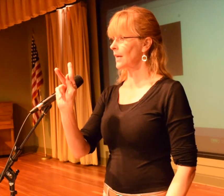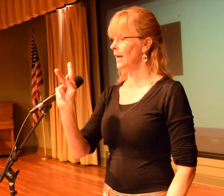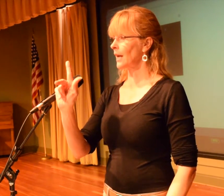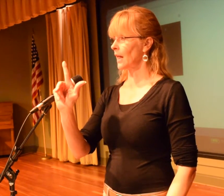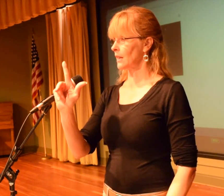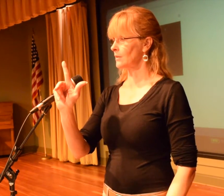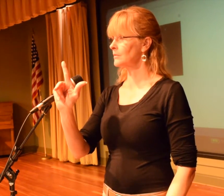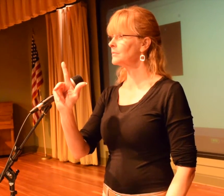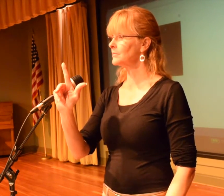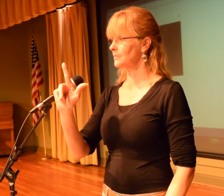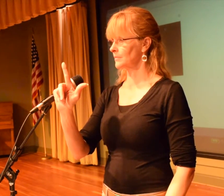K, L.